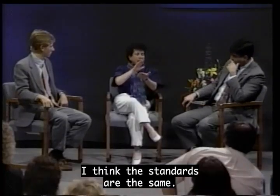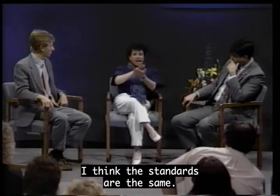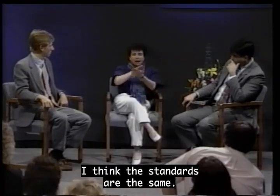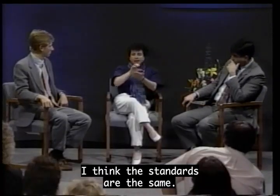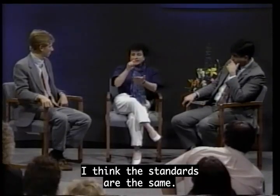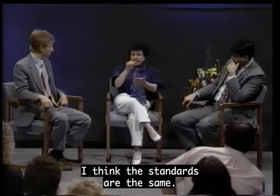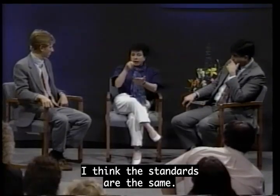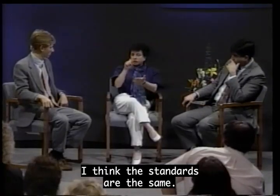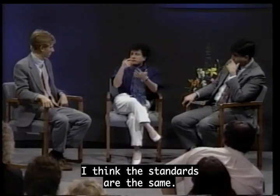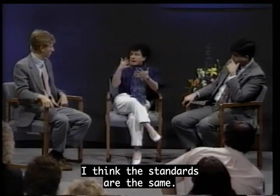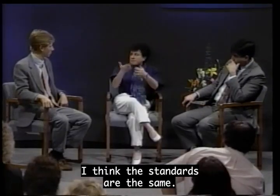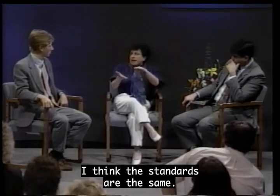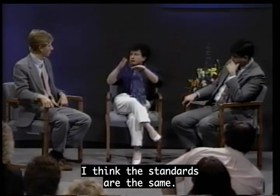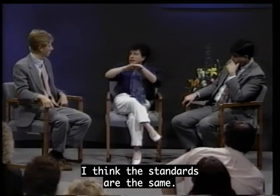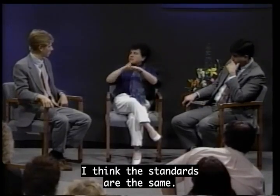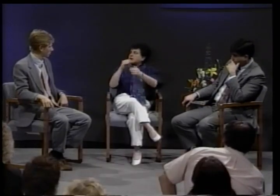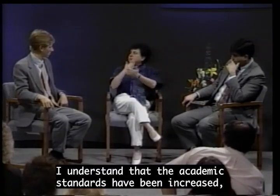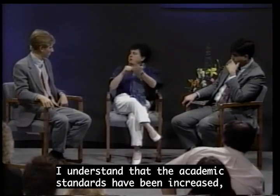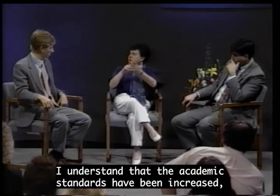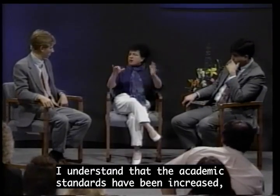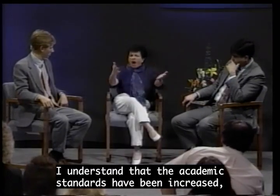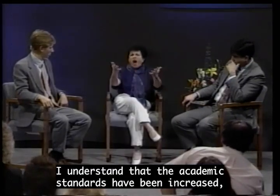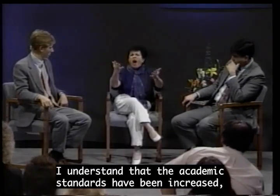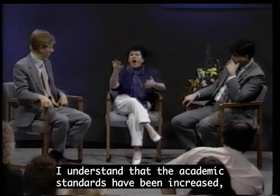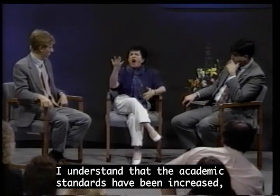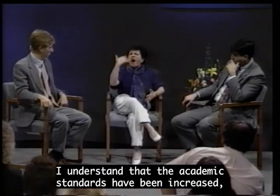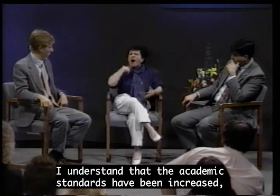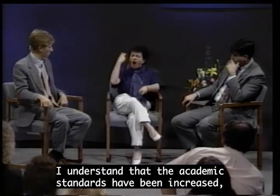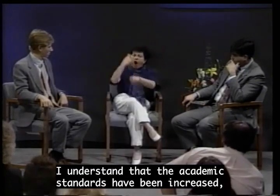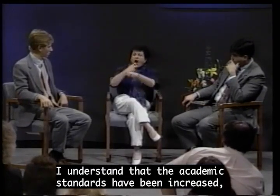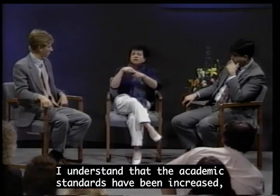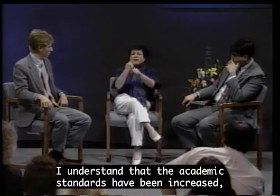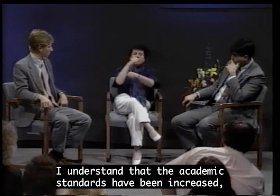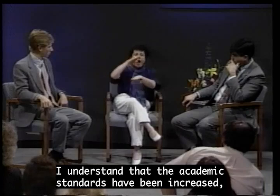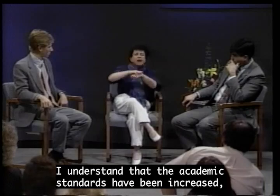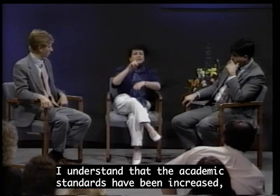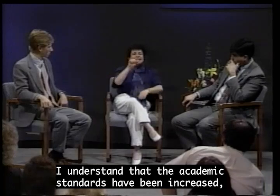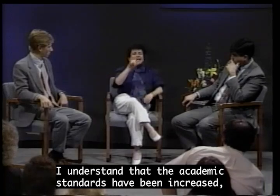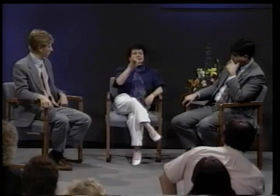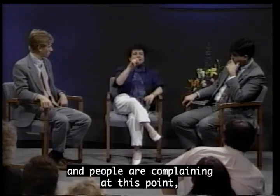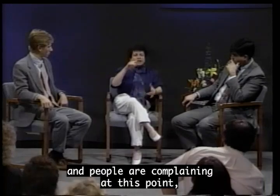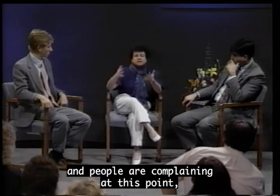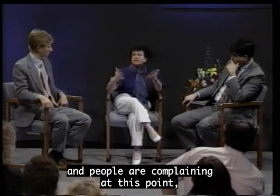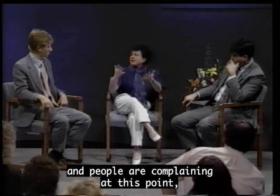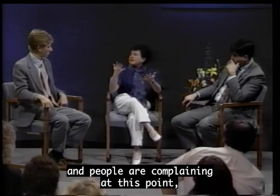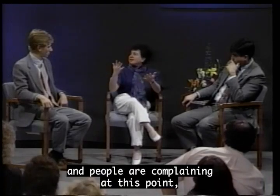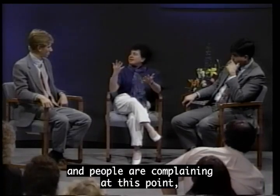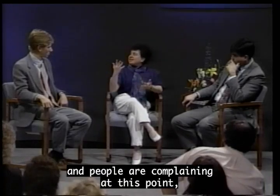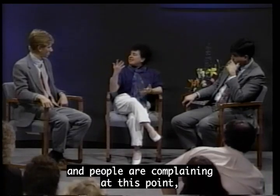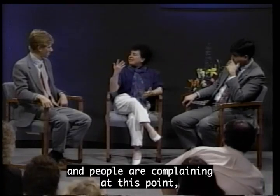I understand that the academic standards have been increased, and people are complaining at this point, saying that they're much too